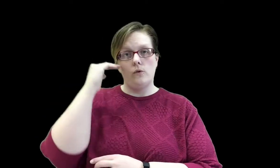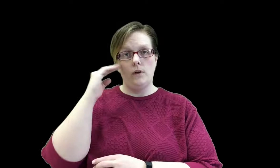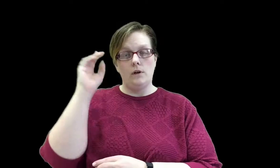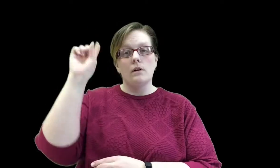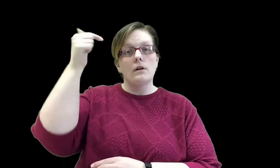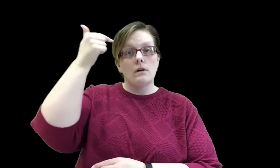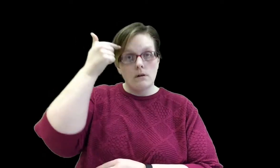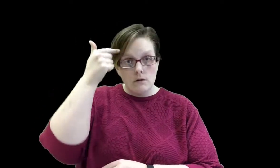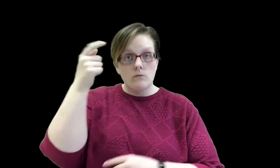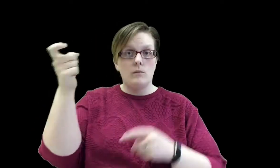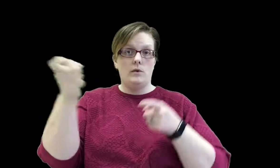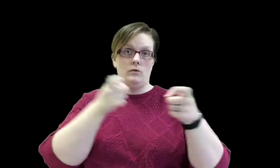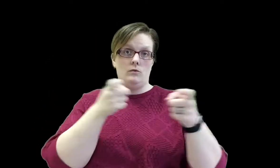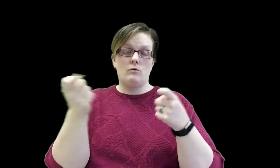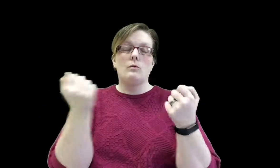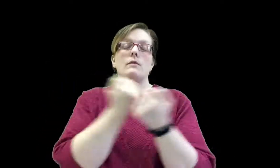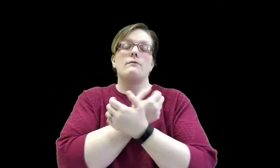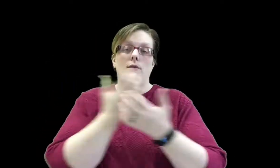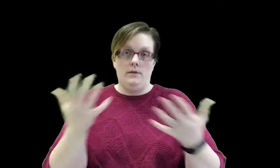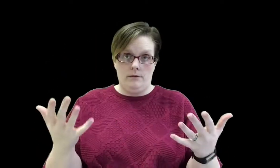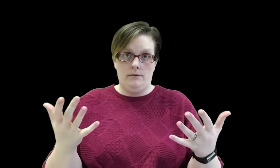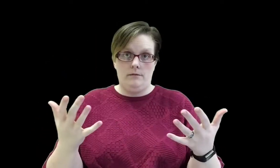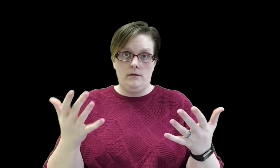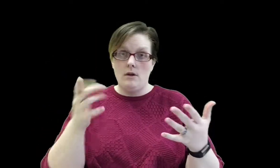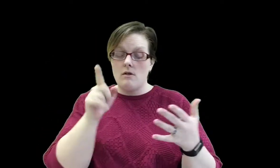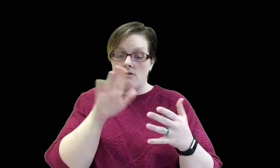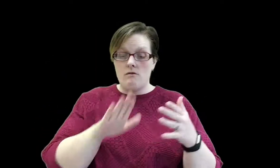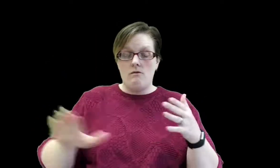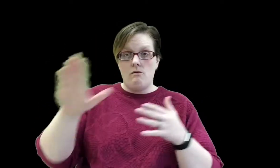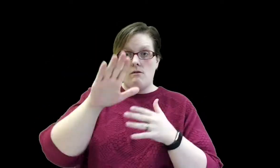North Korea's government controls everything.